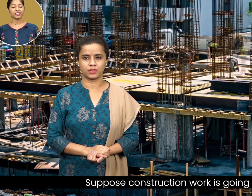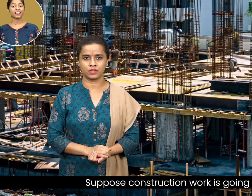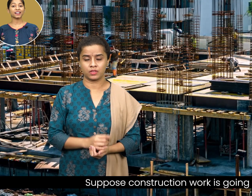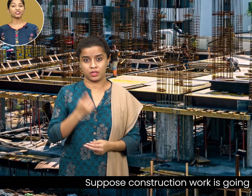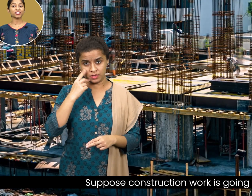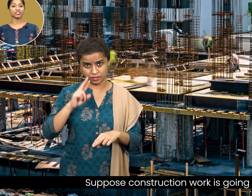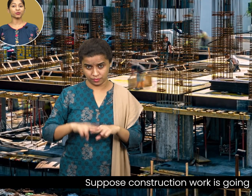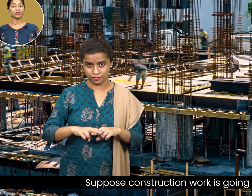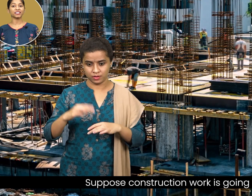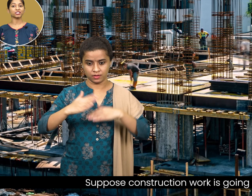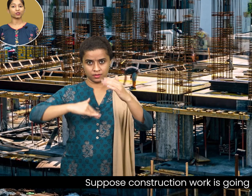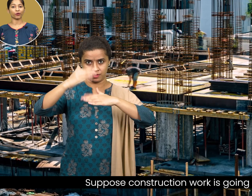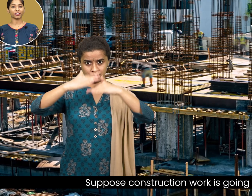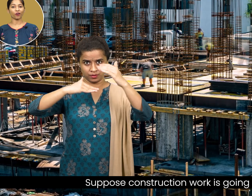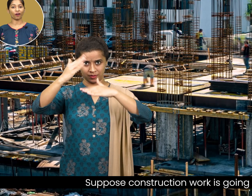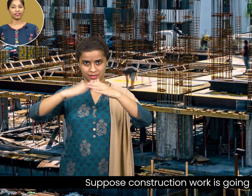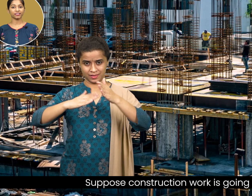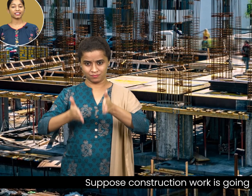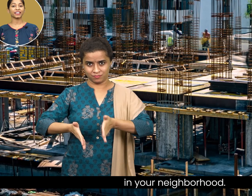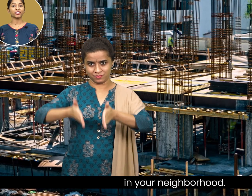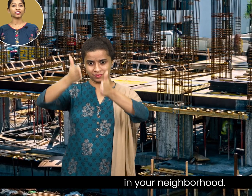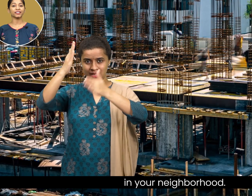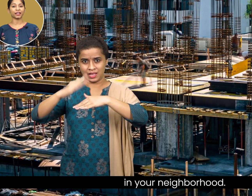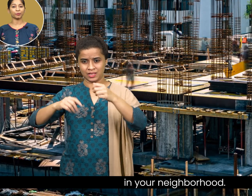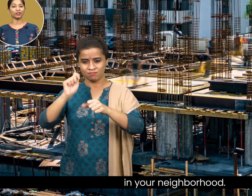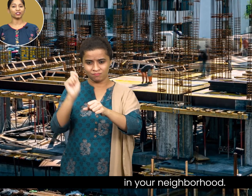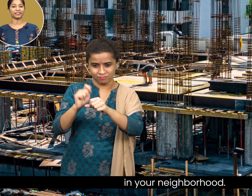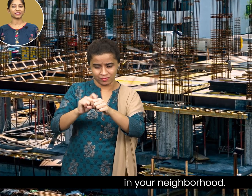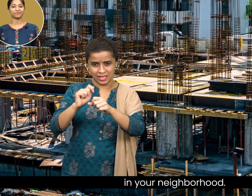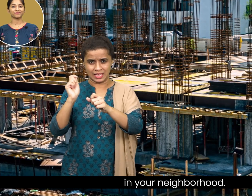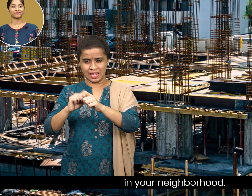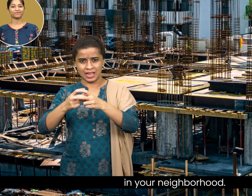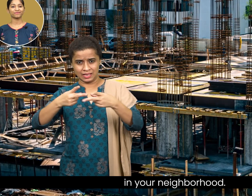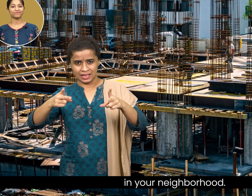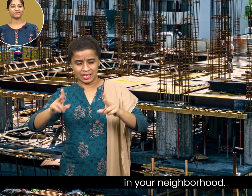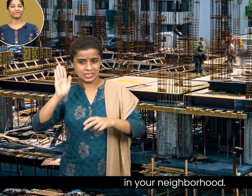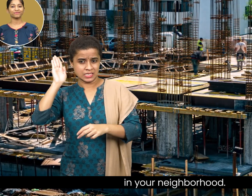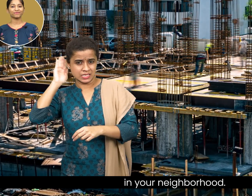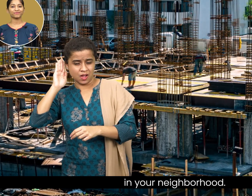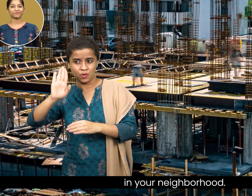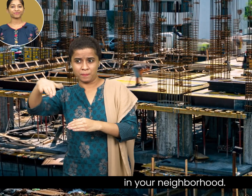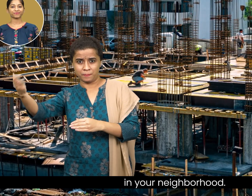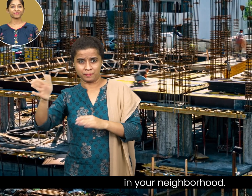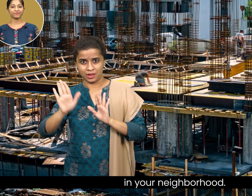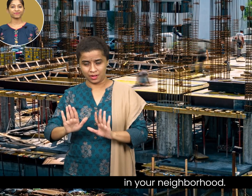Suppose construction work is going on in your neighborhood.